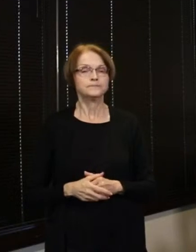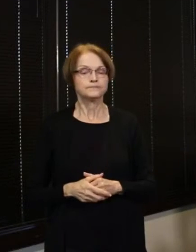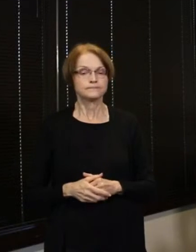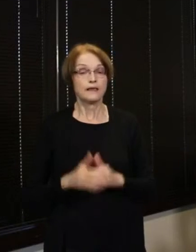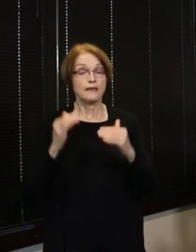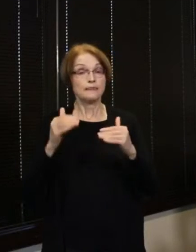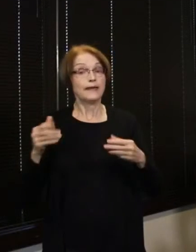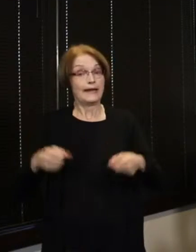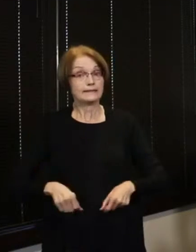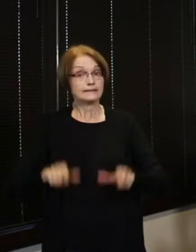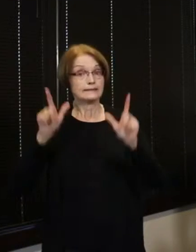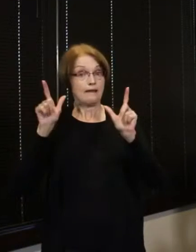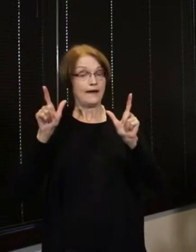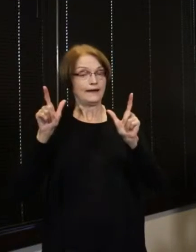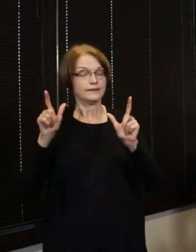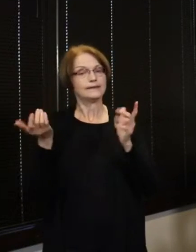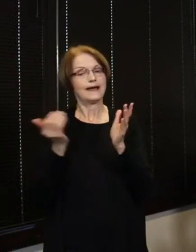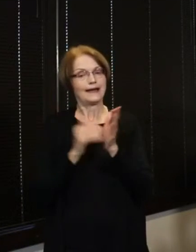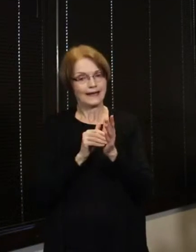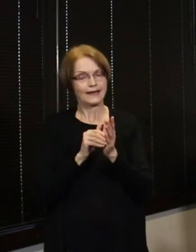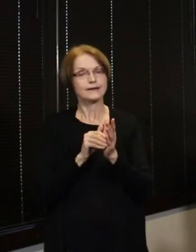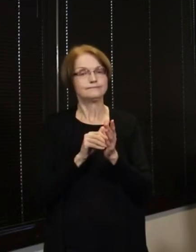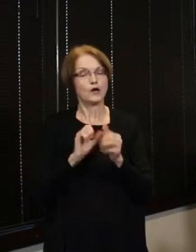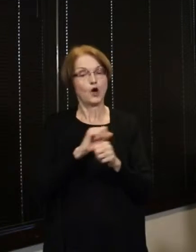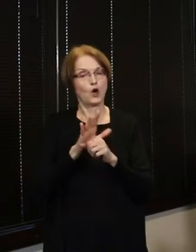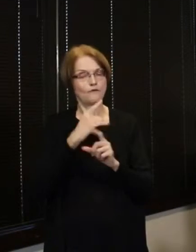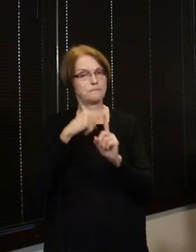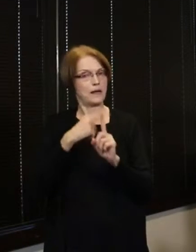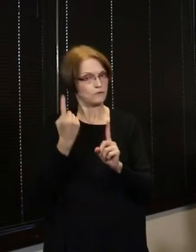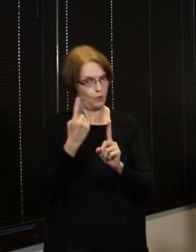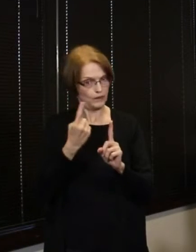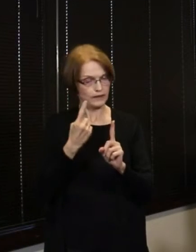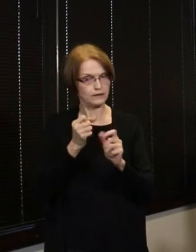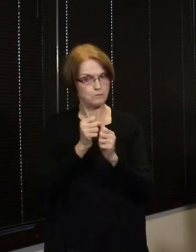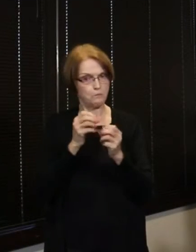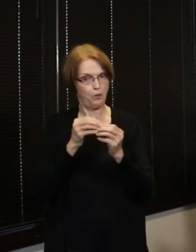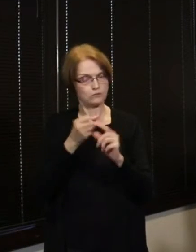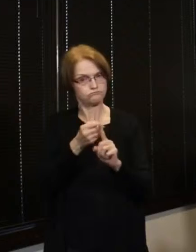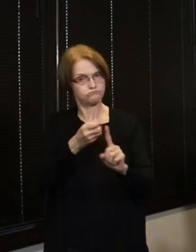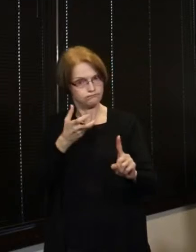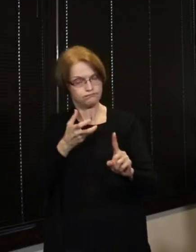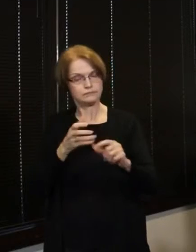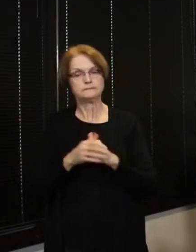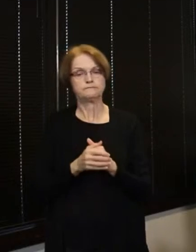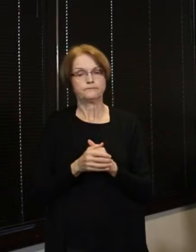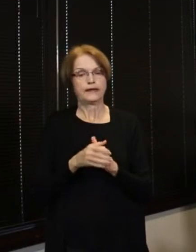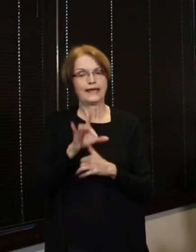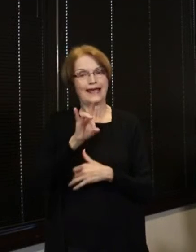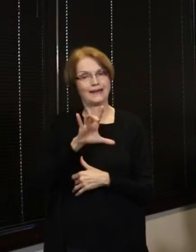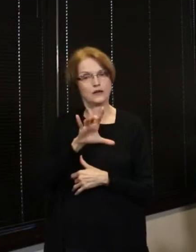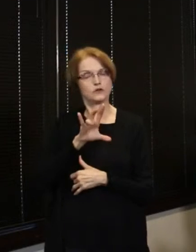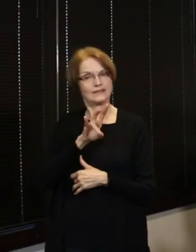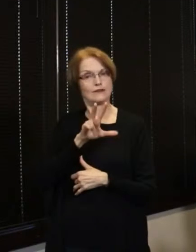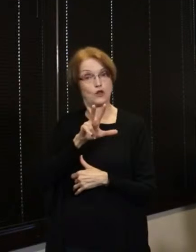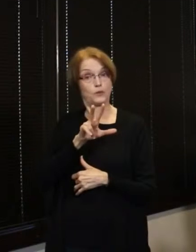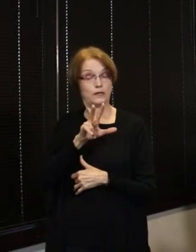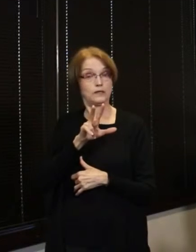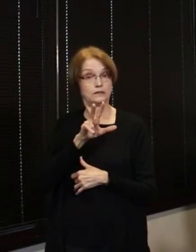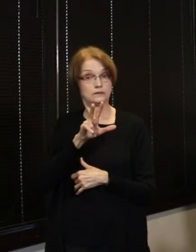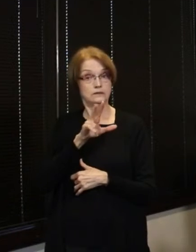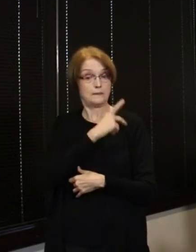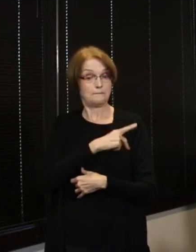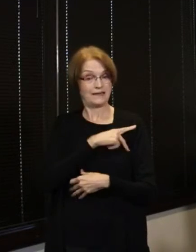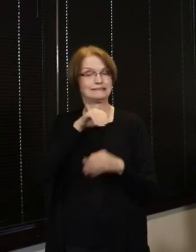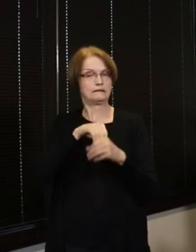This next slide shows our COVID positive patients only, a little bit more in depth. As we reported, 873